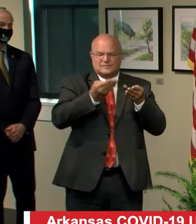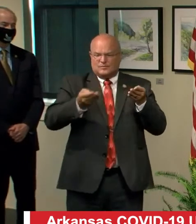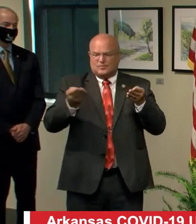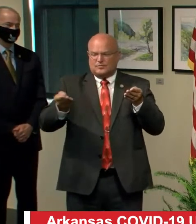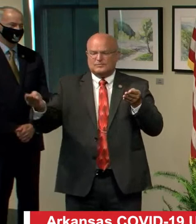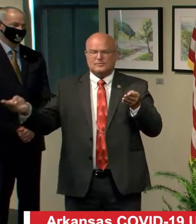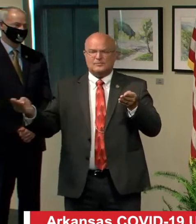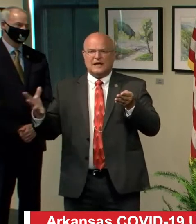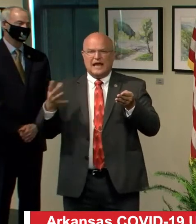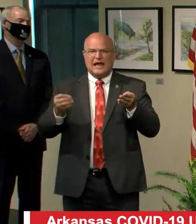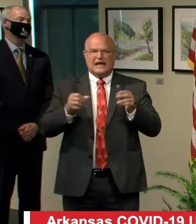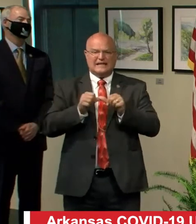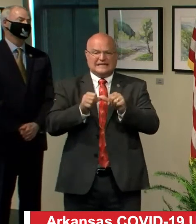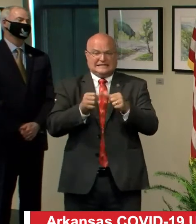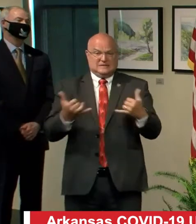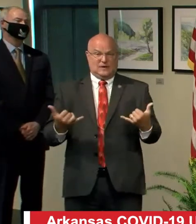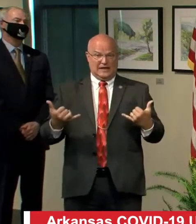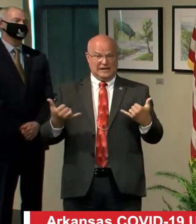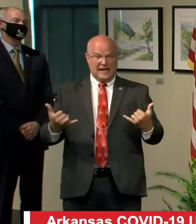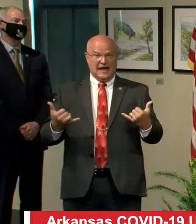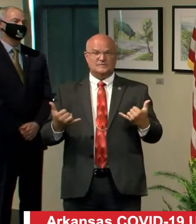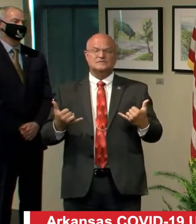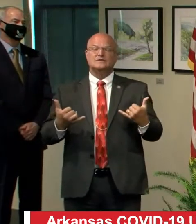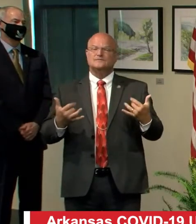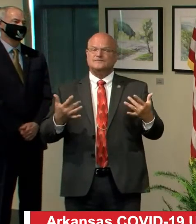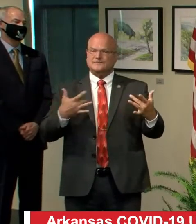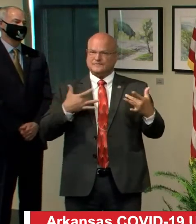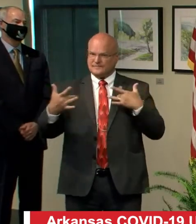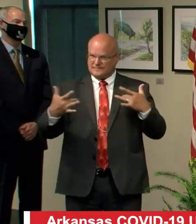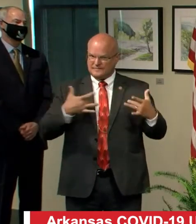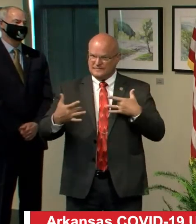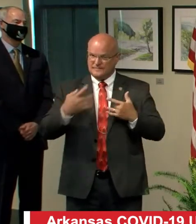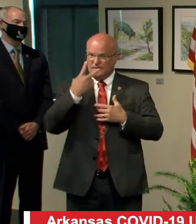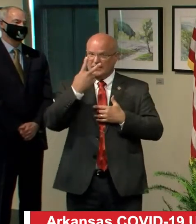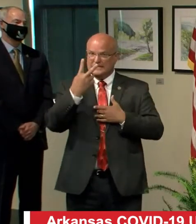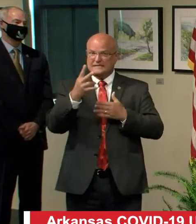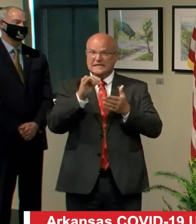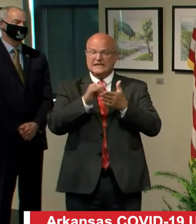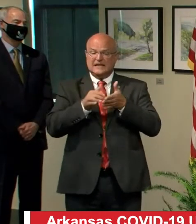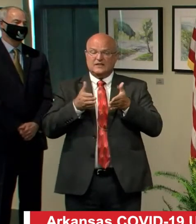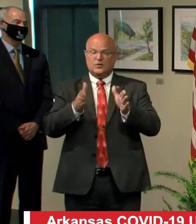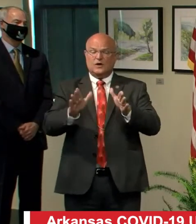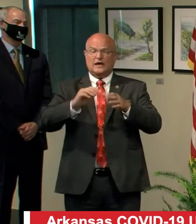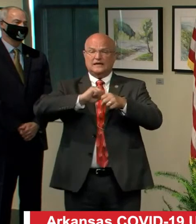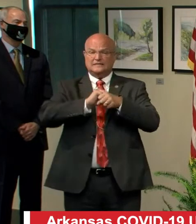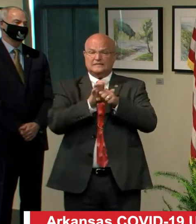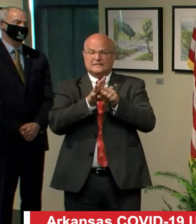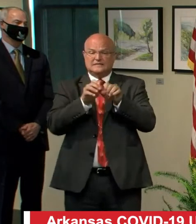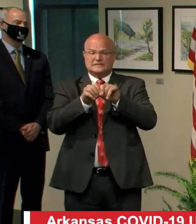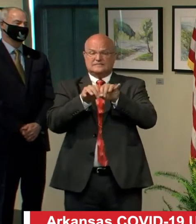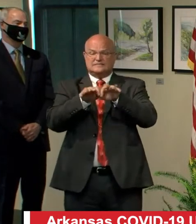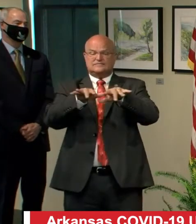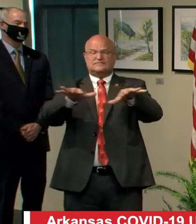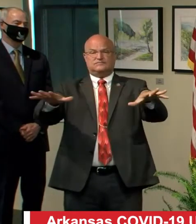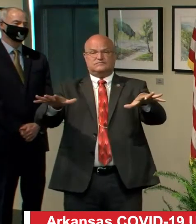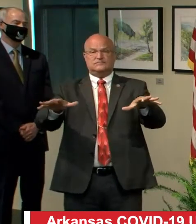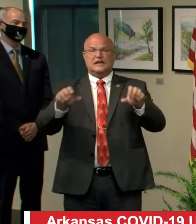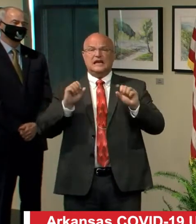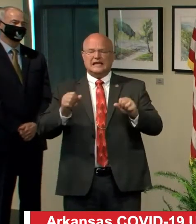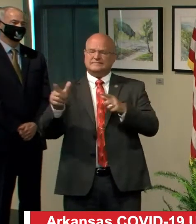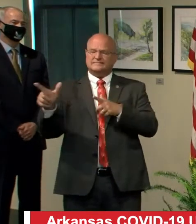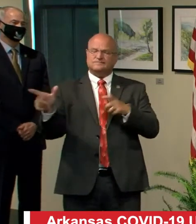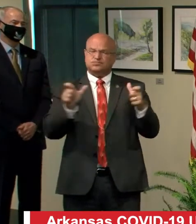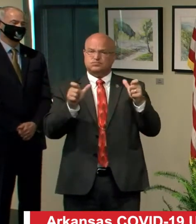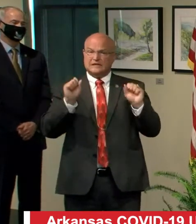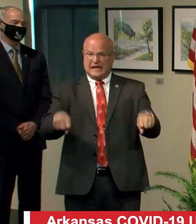and the conditions as they exist now. And so it's very concerning to see that the way this virus spreads, and it can spread